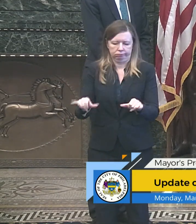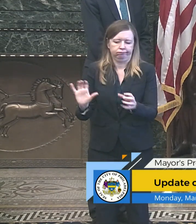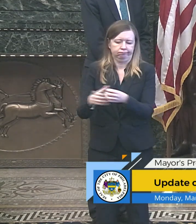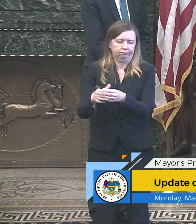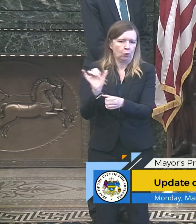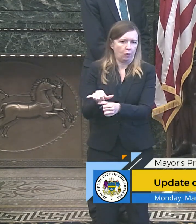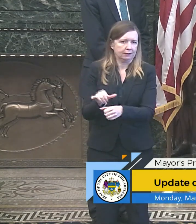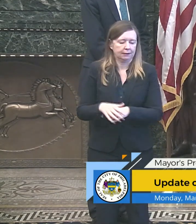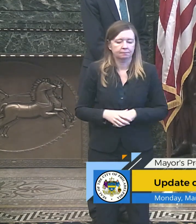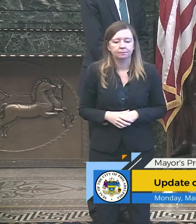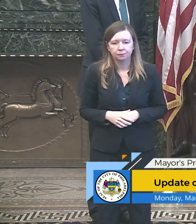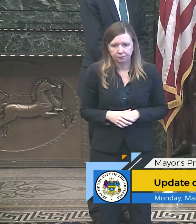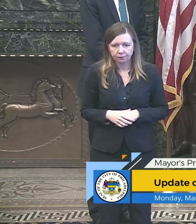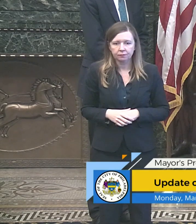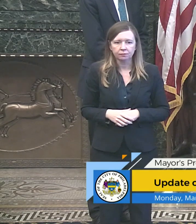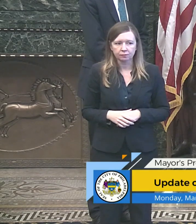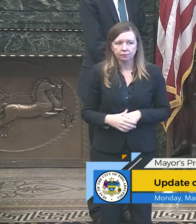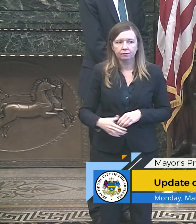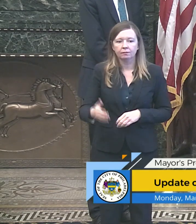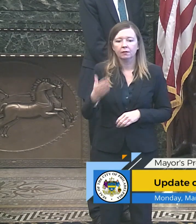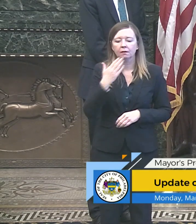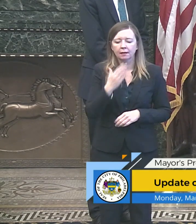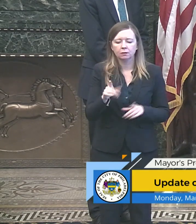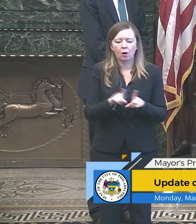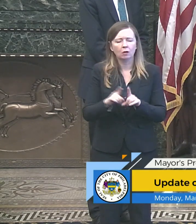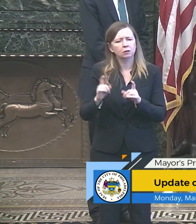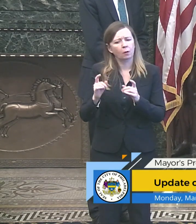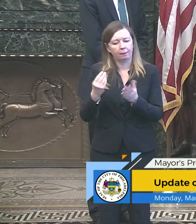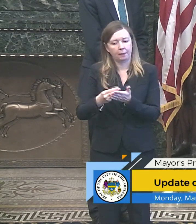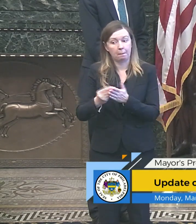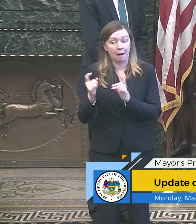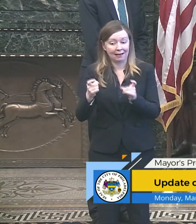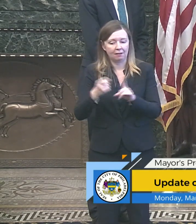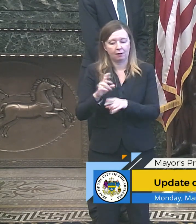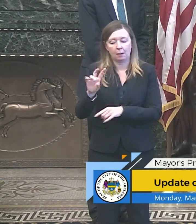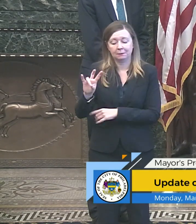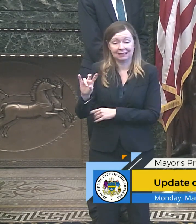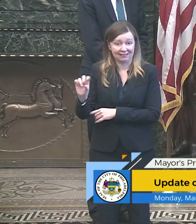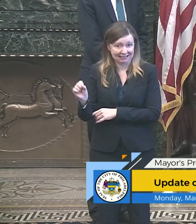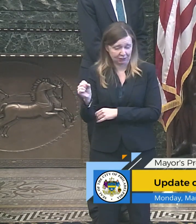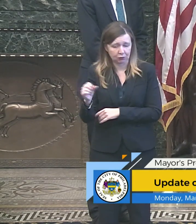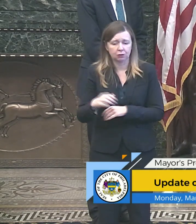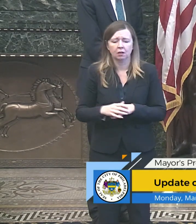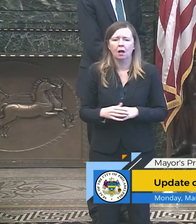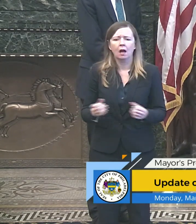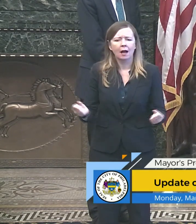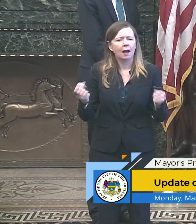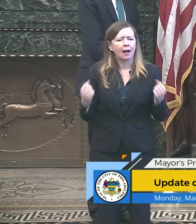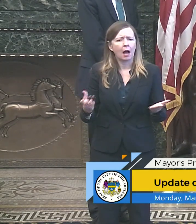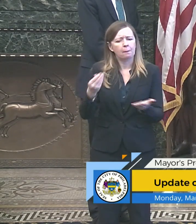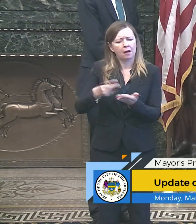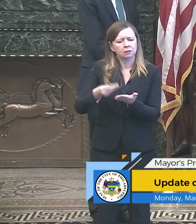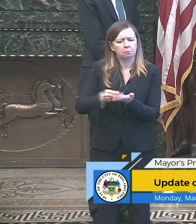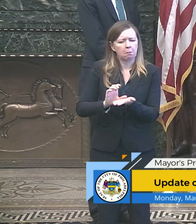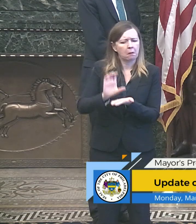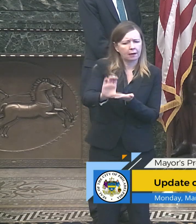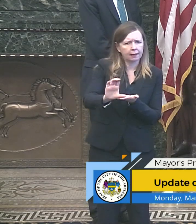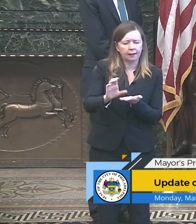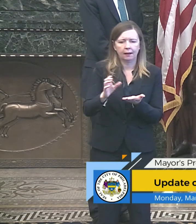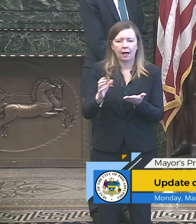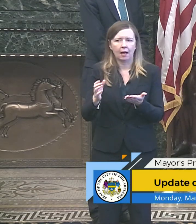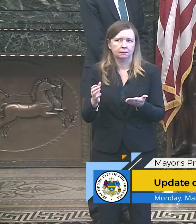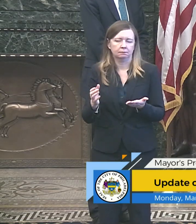Thanks. On the donation from the Sixers owners, could you, how much was the donation, and what is the